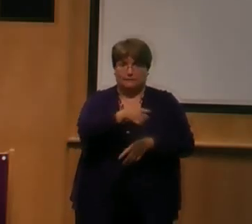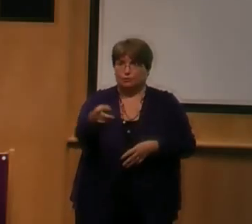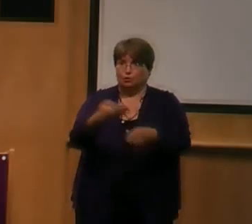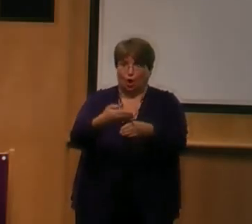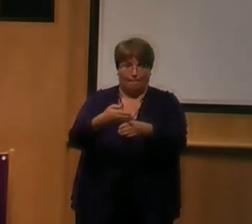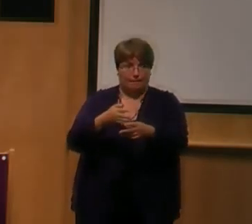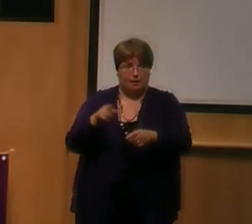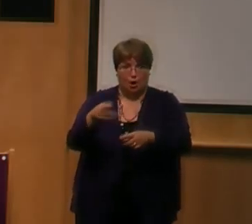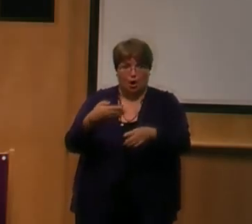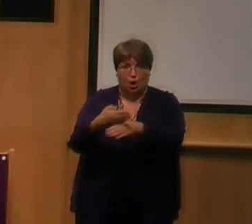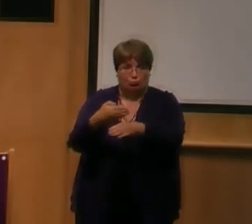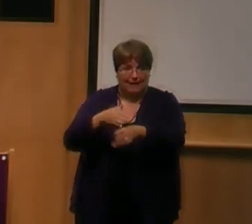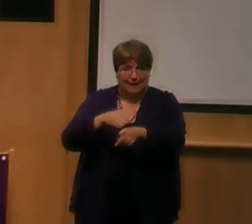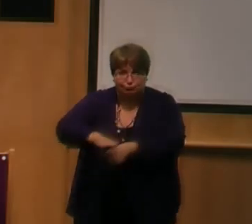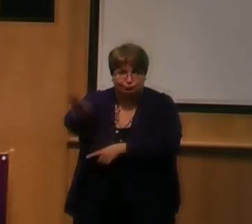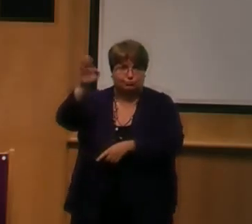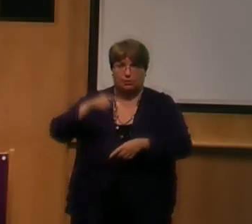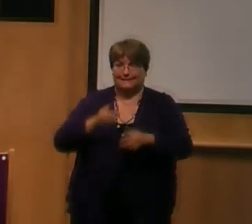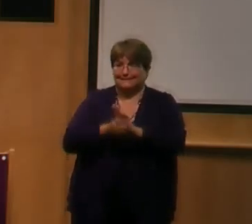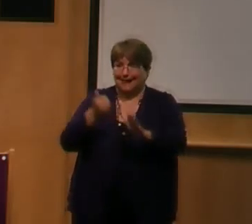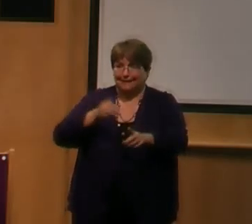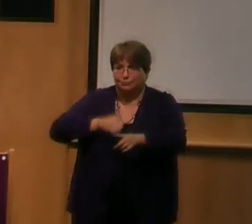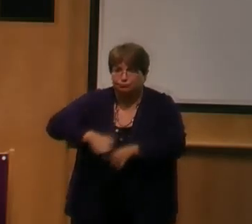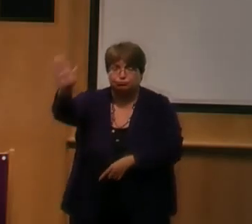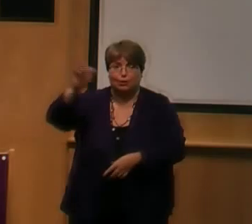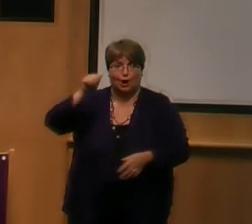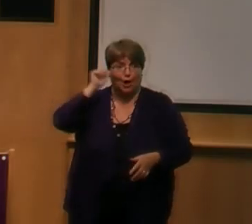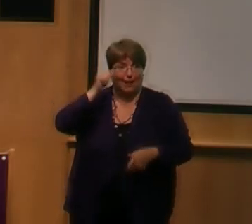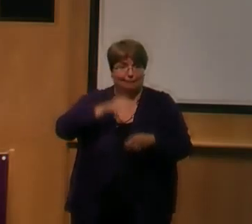provide job opportunities for 13 million people. Their skills have